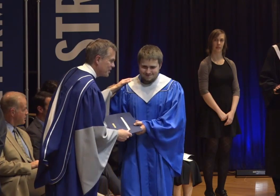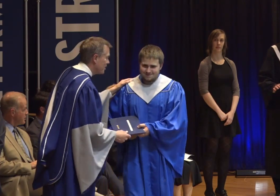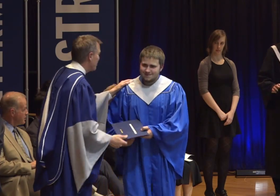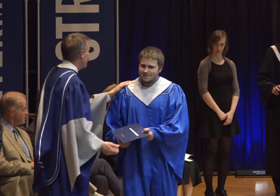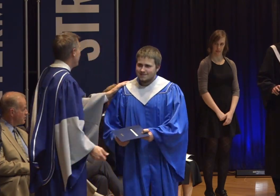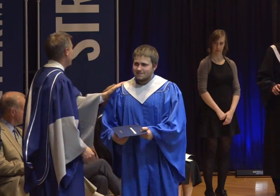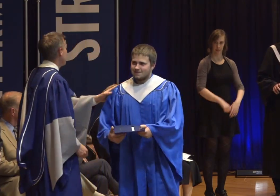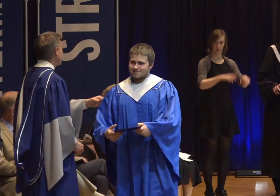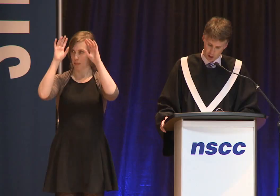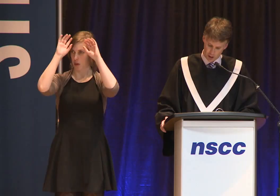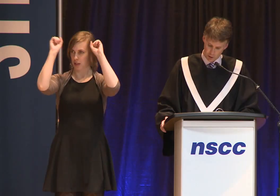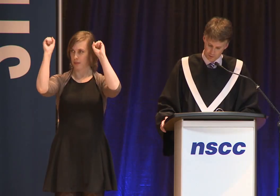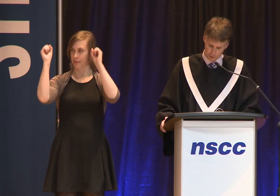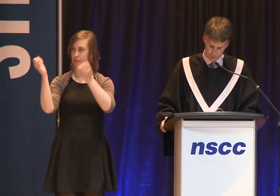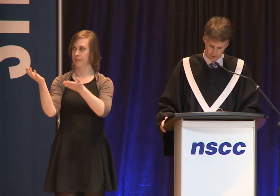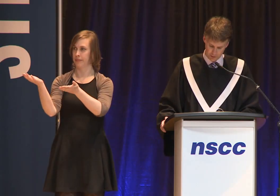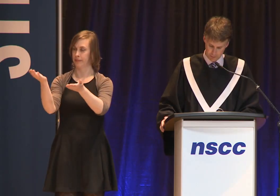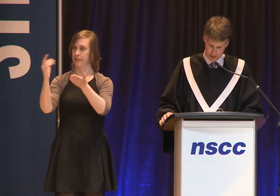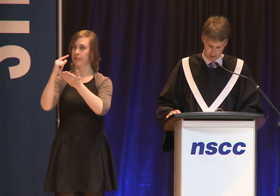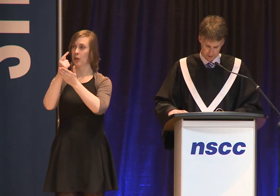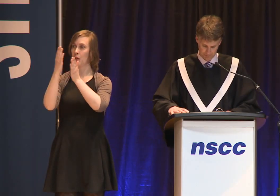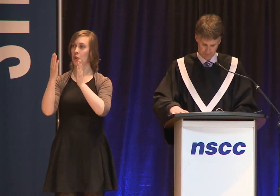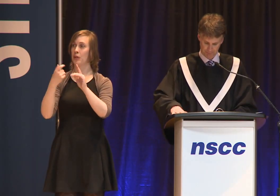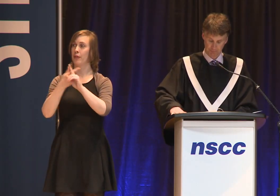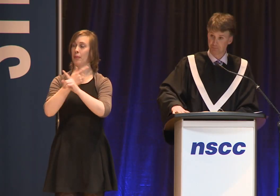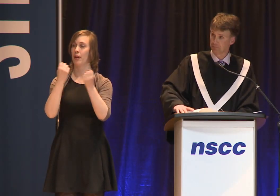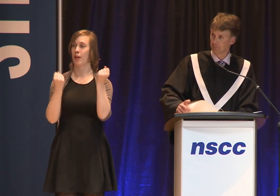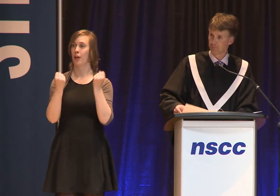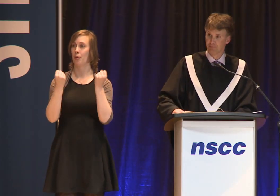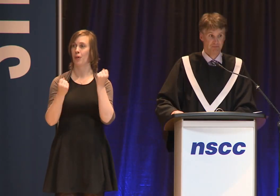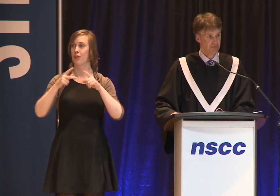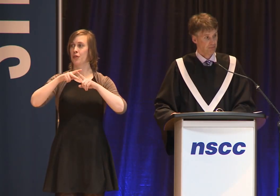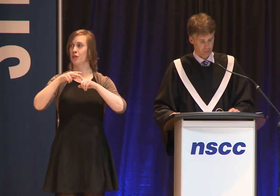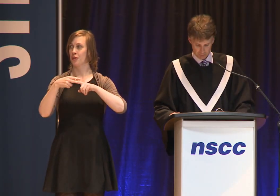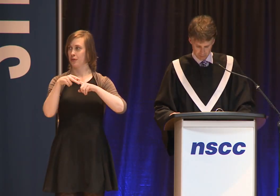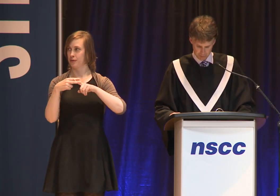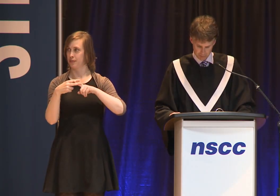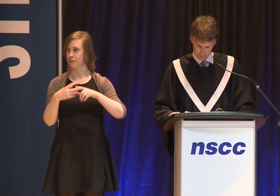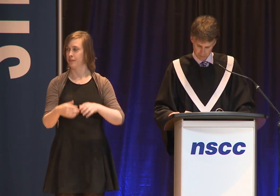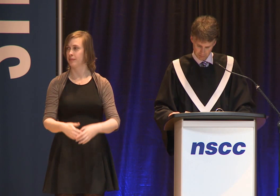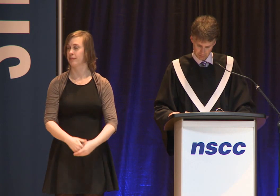Mr. President, the graduates in automotive service and repair.